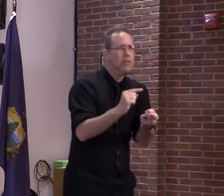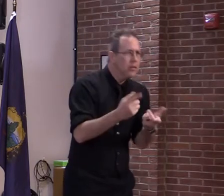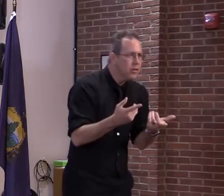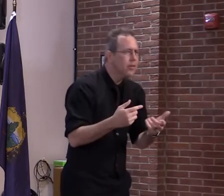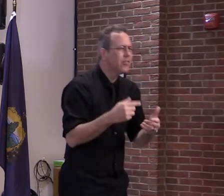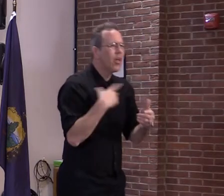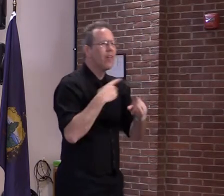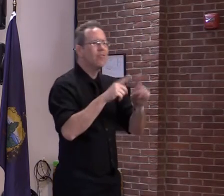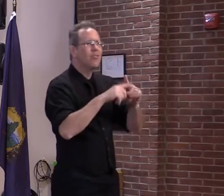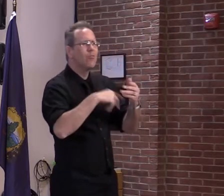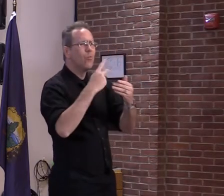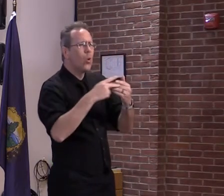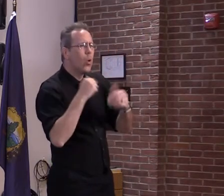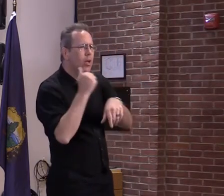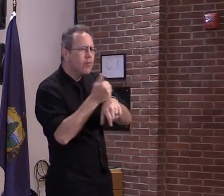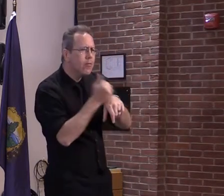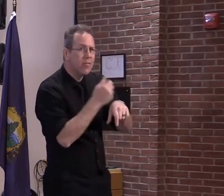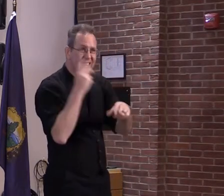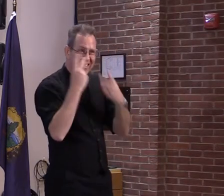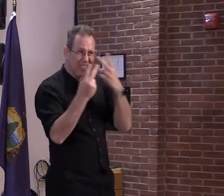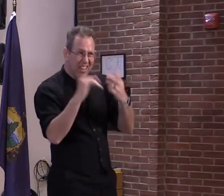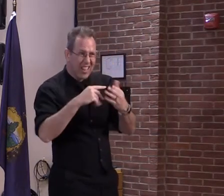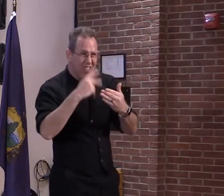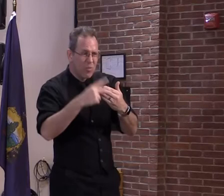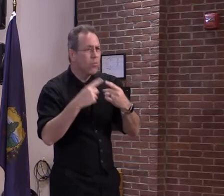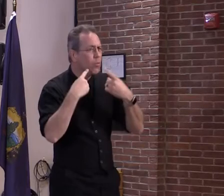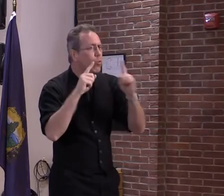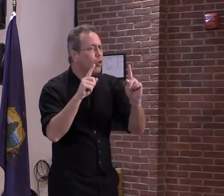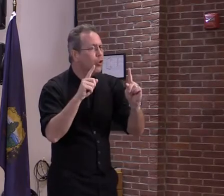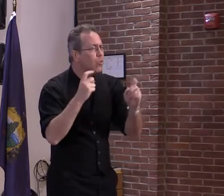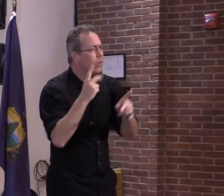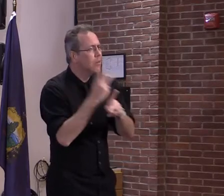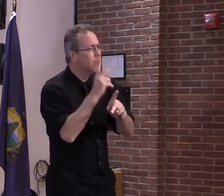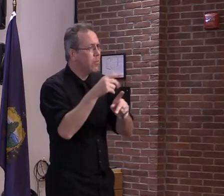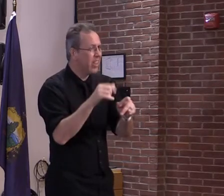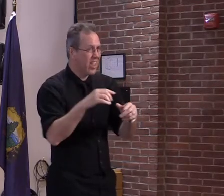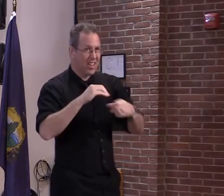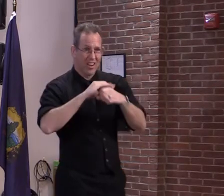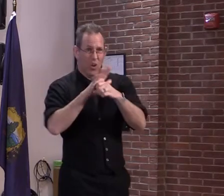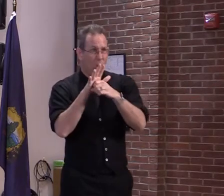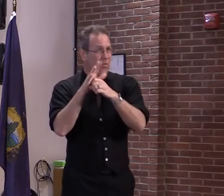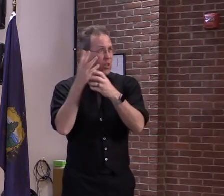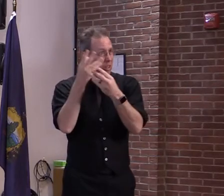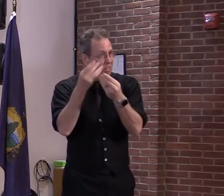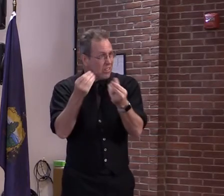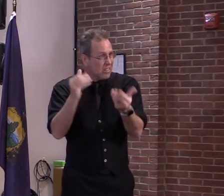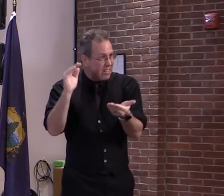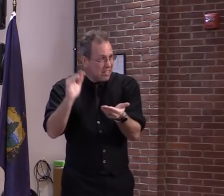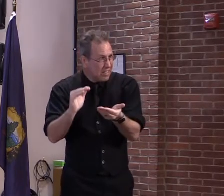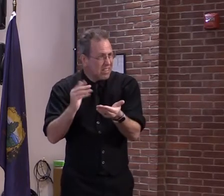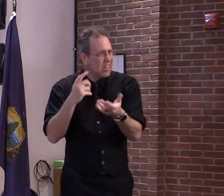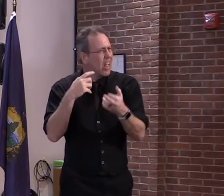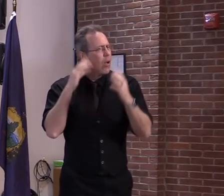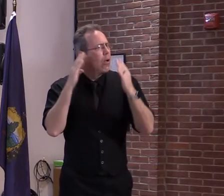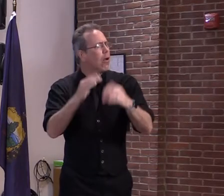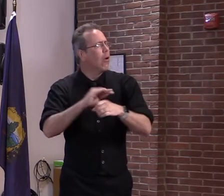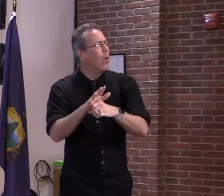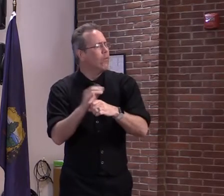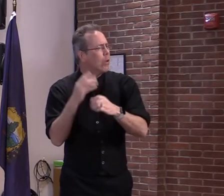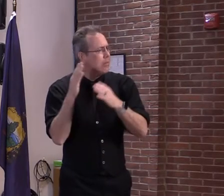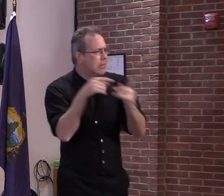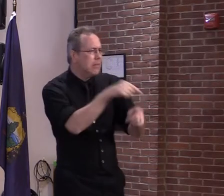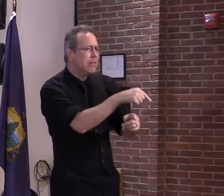much more better in a less pandemic-driven environment. Okay, so then just to summarize, it sounds